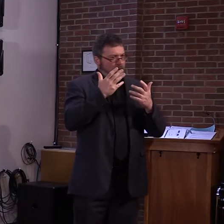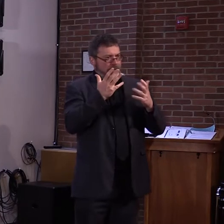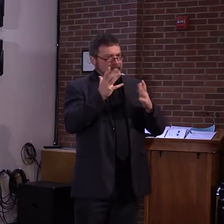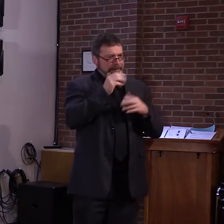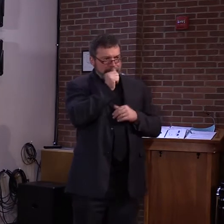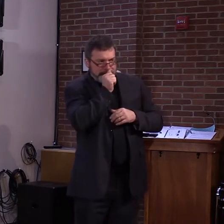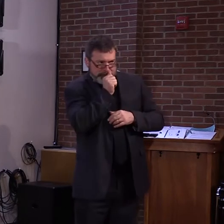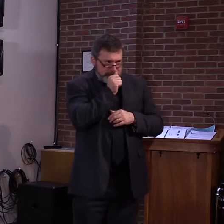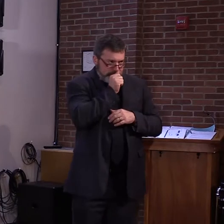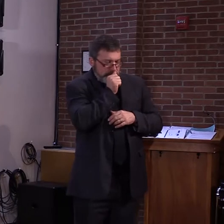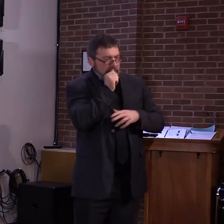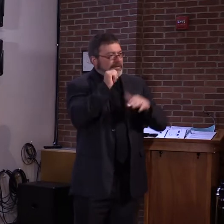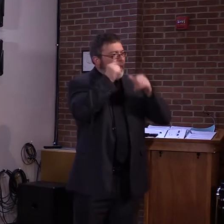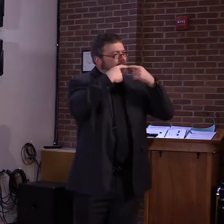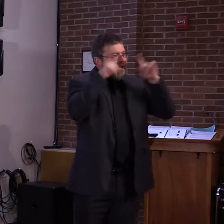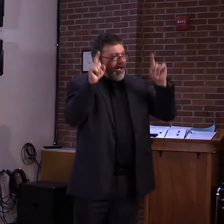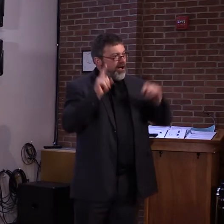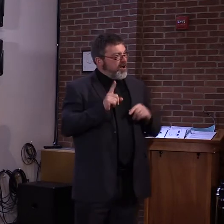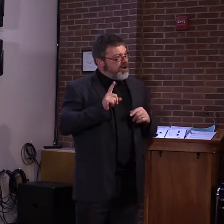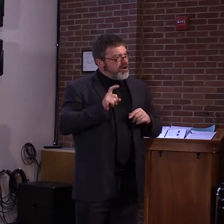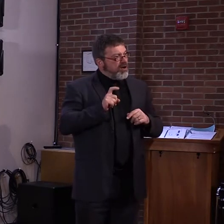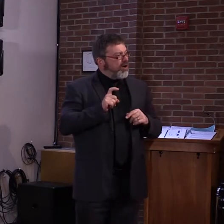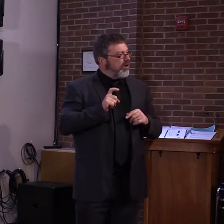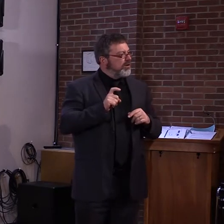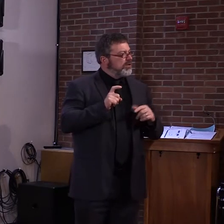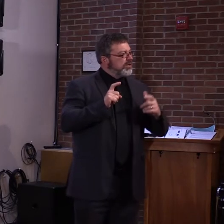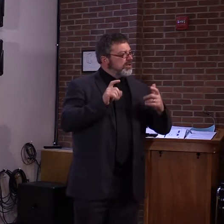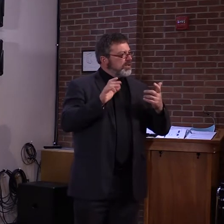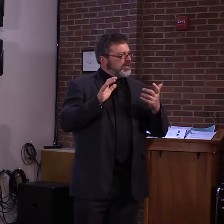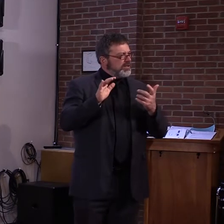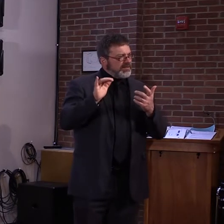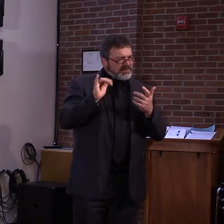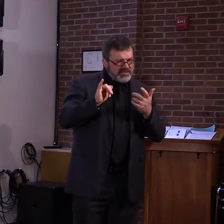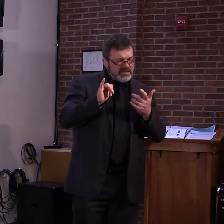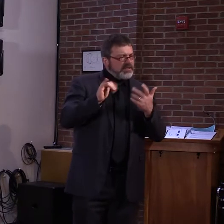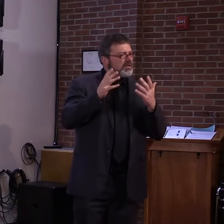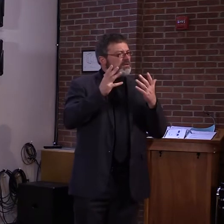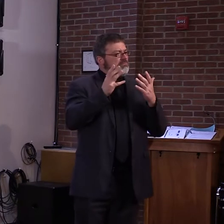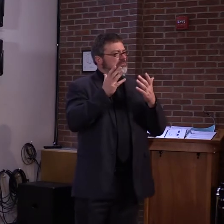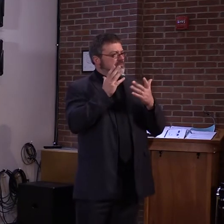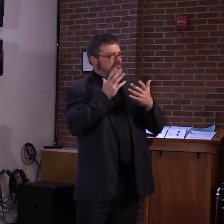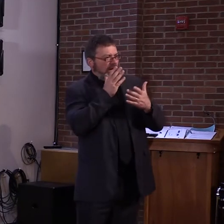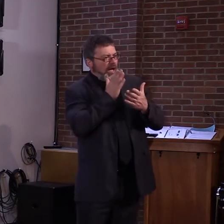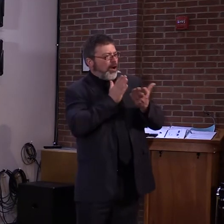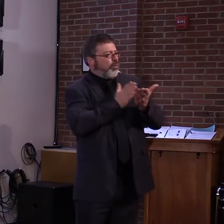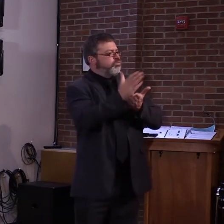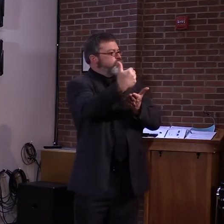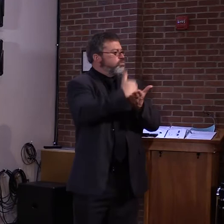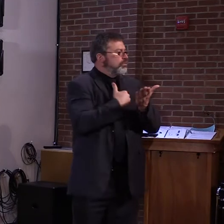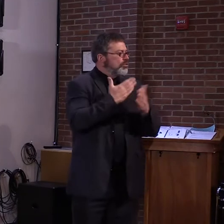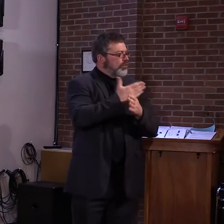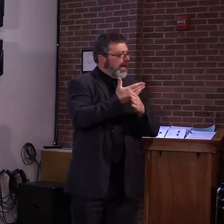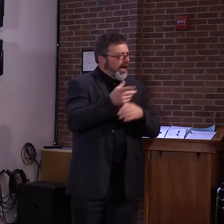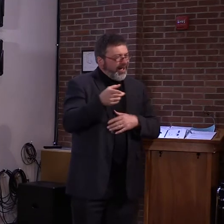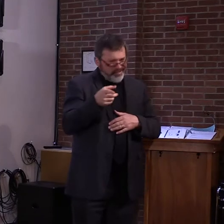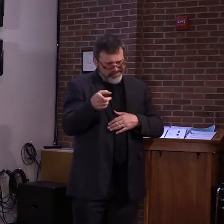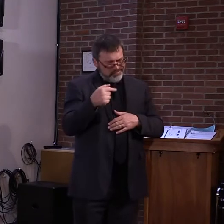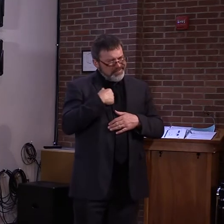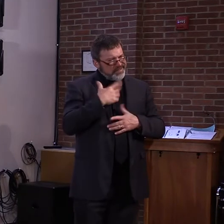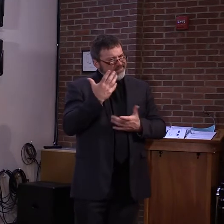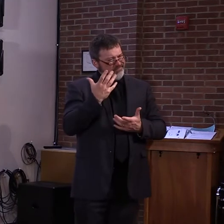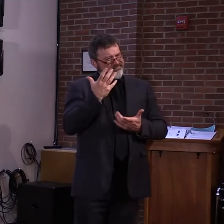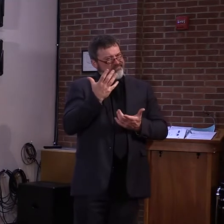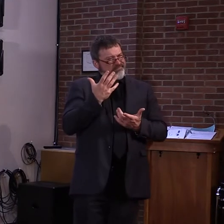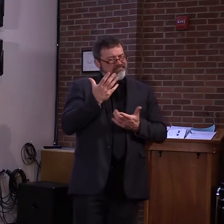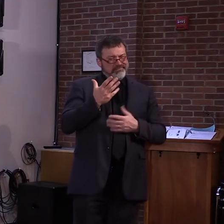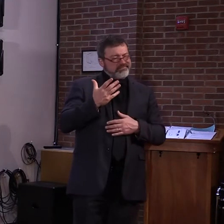People were really shocked at your stance at that, in some cases, that you wouldn't identify the schools and/or